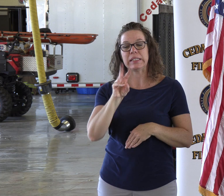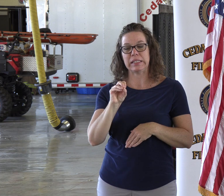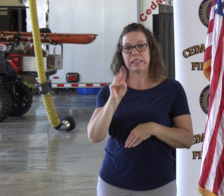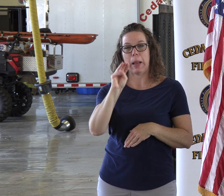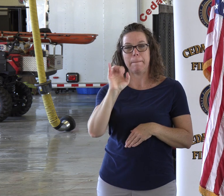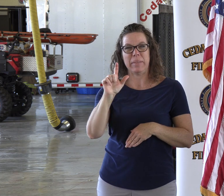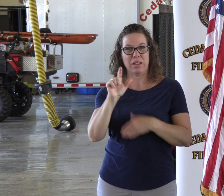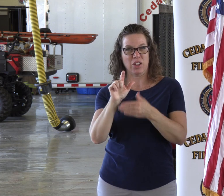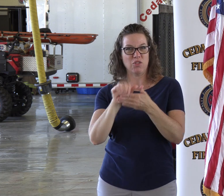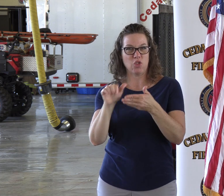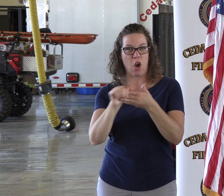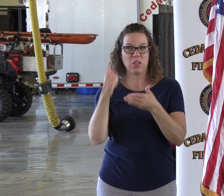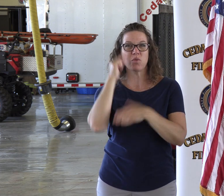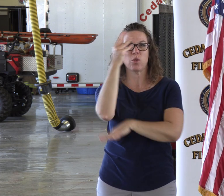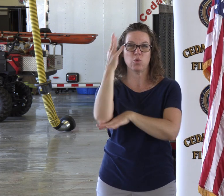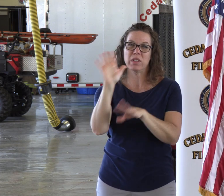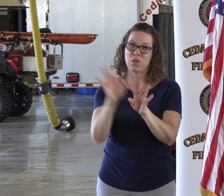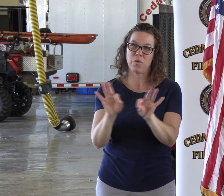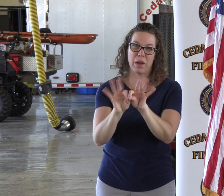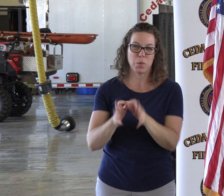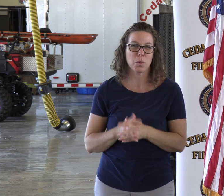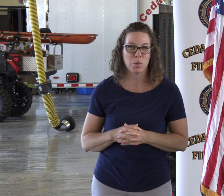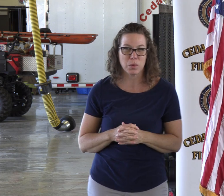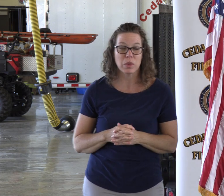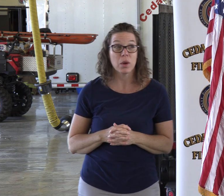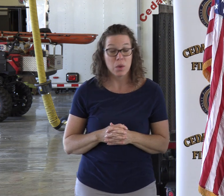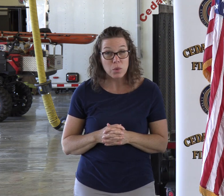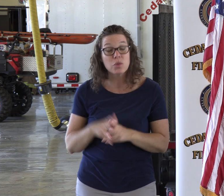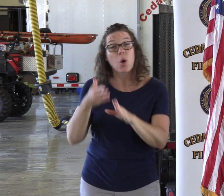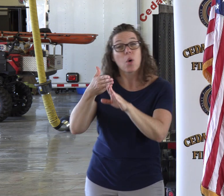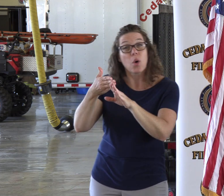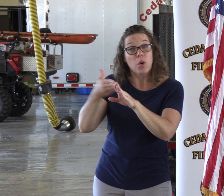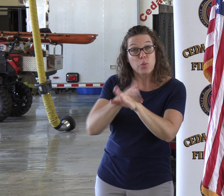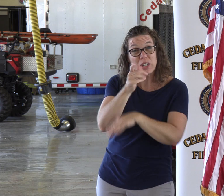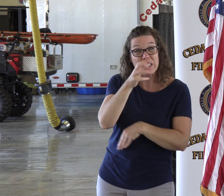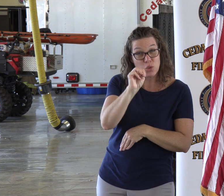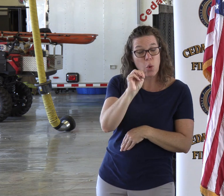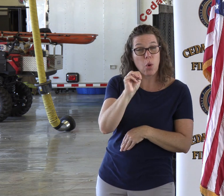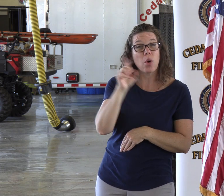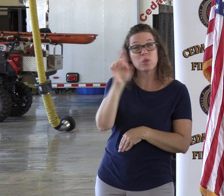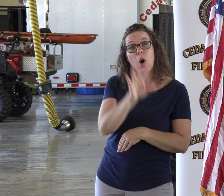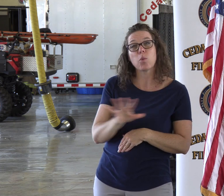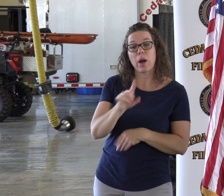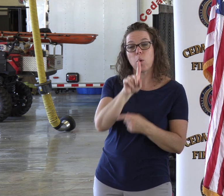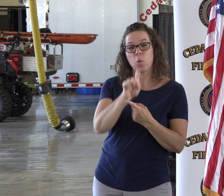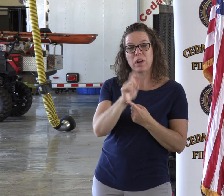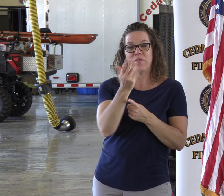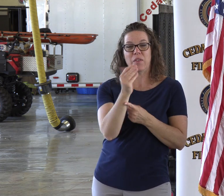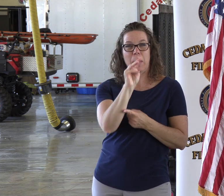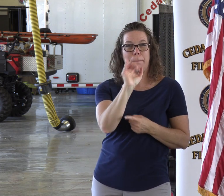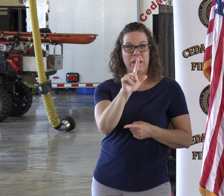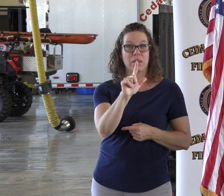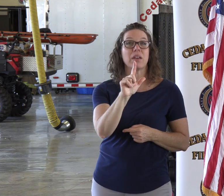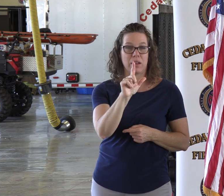the structural value of the trees. Pre-storm, the structural value of the city's trees was about $115